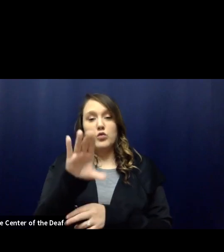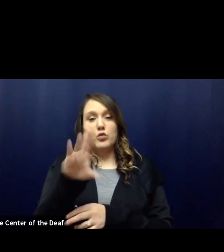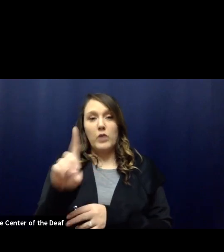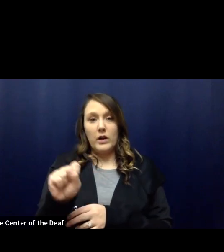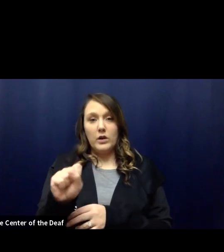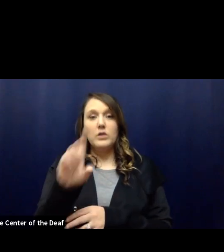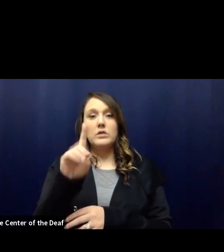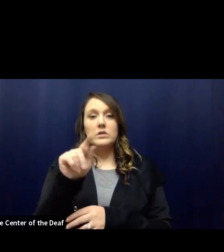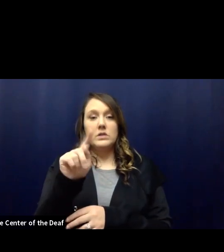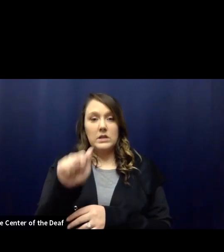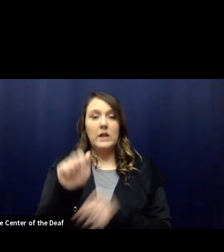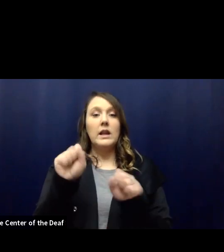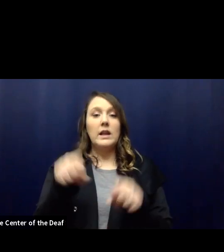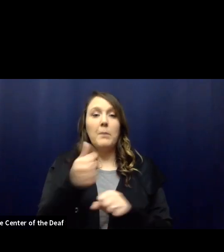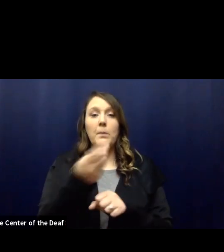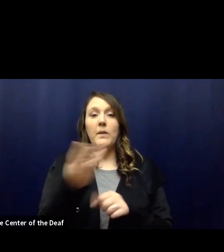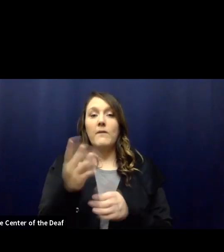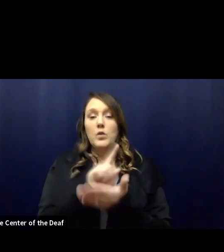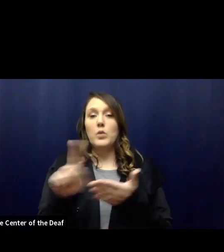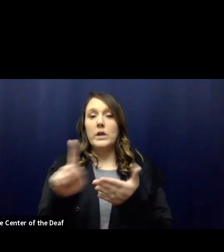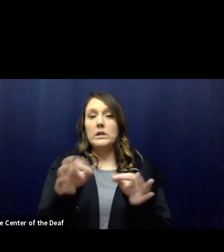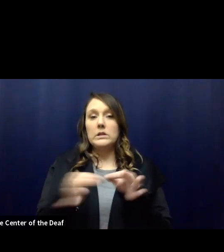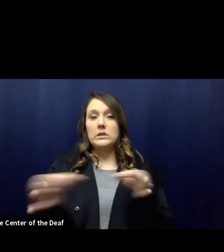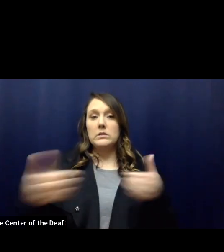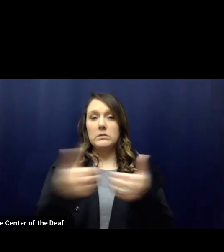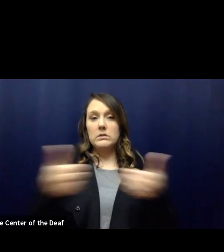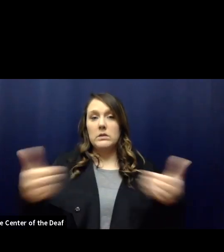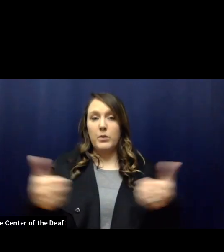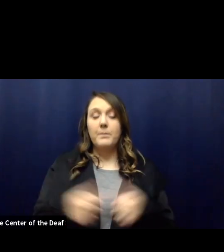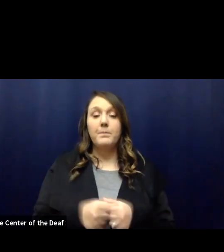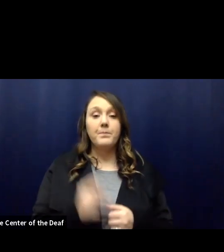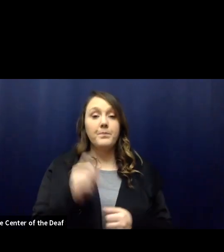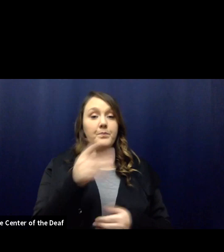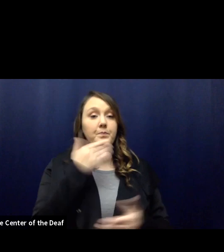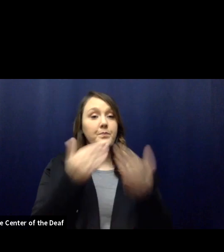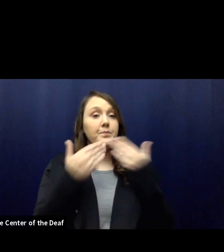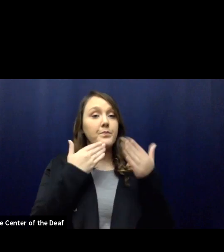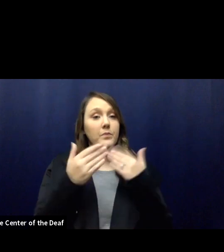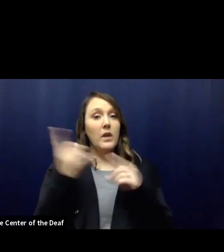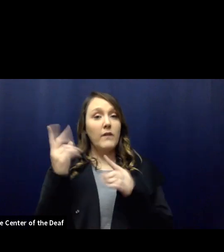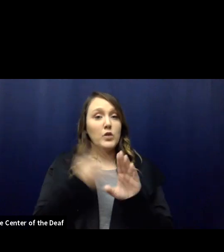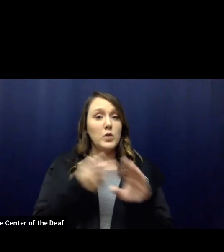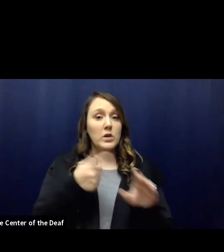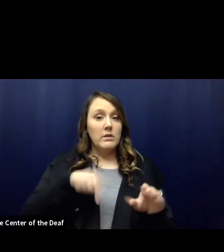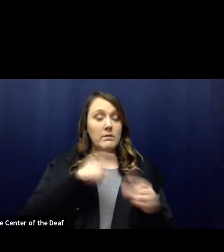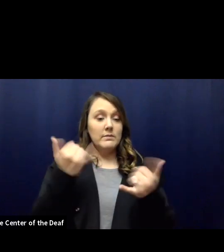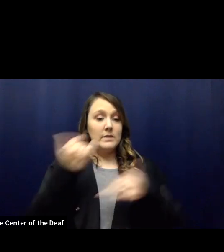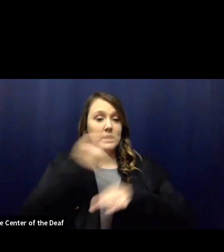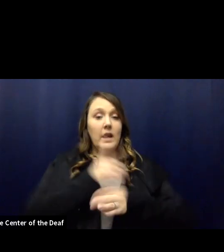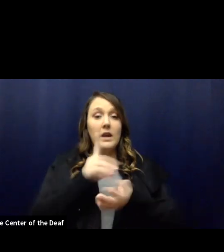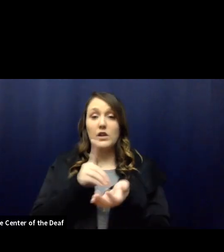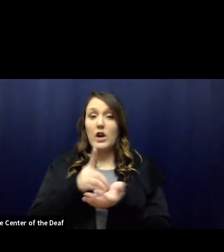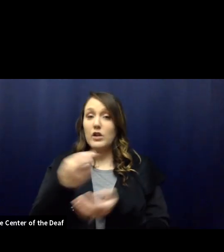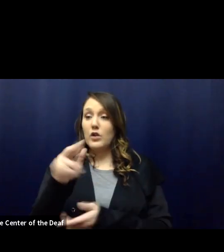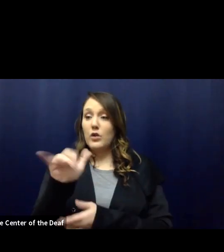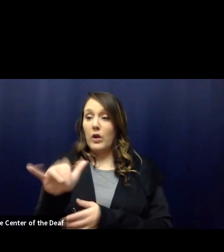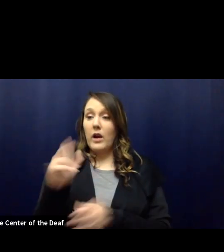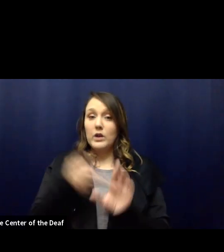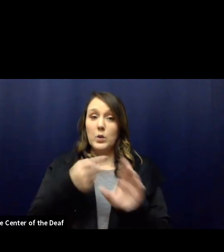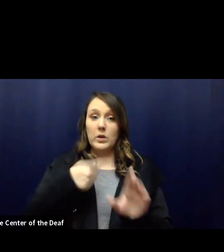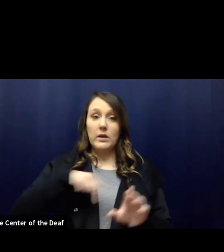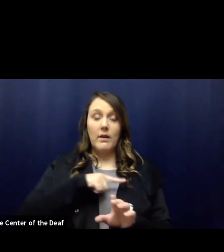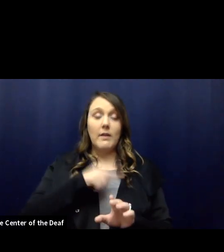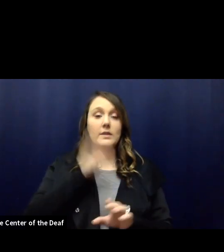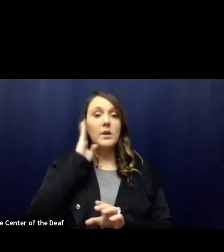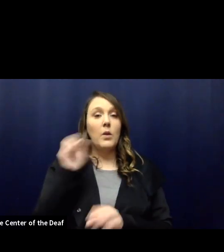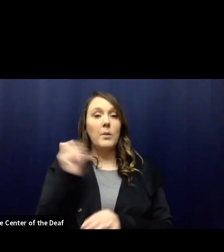of weeks or more. So we'll have to look into that as well. All right, thank you all for joining us today, and thank you to Dr. Gray for joining us as well. And we will be back